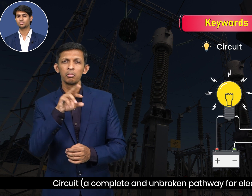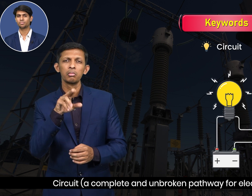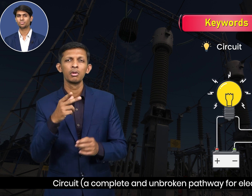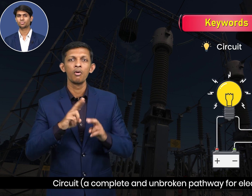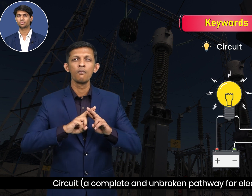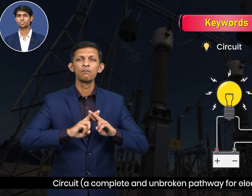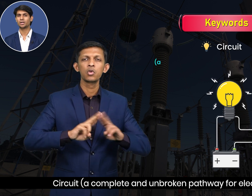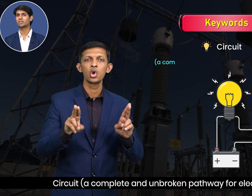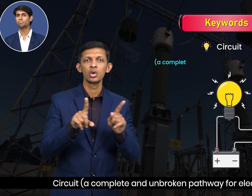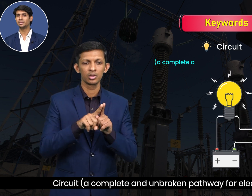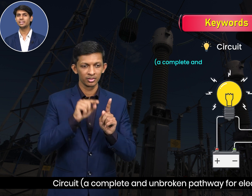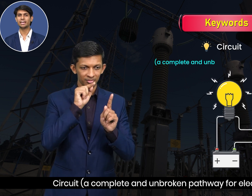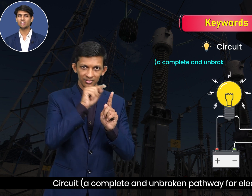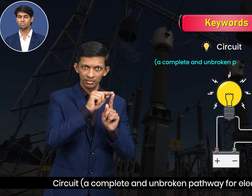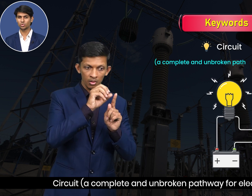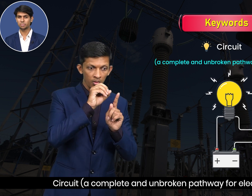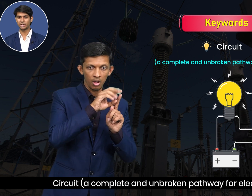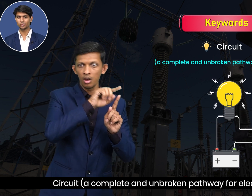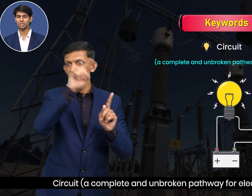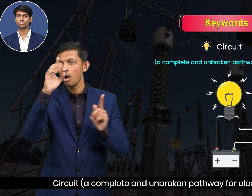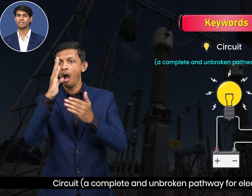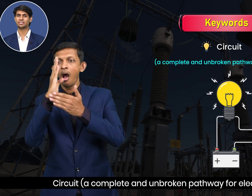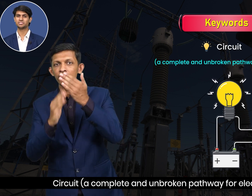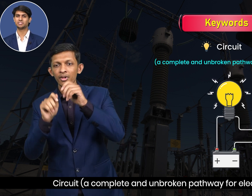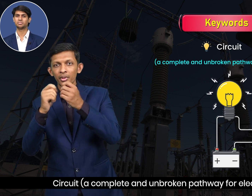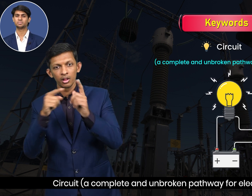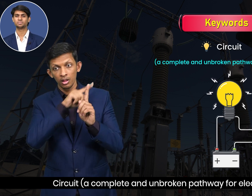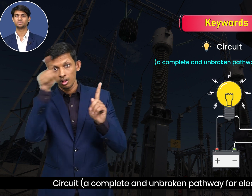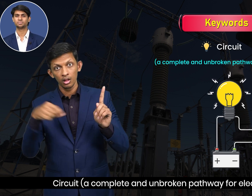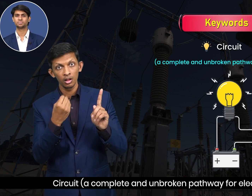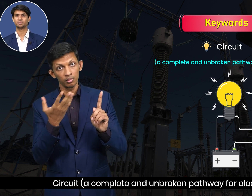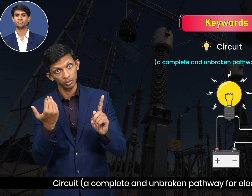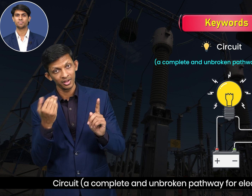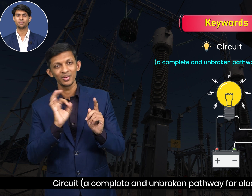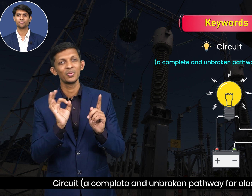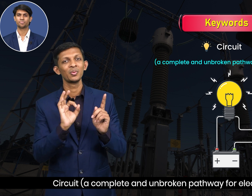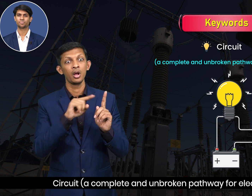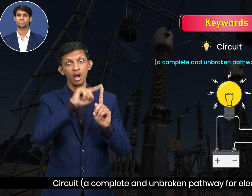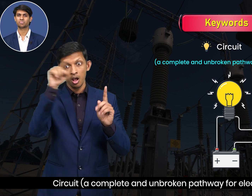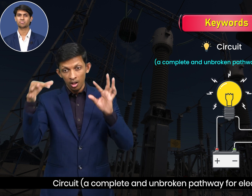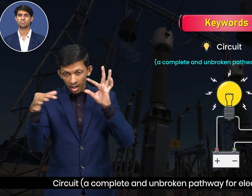circuit, a complete and unbroken pathway for electricity,